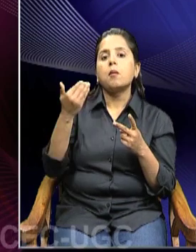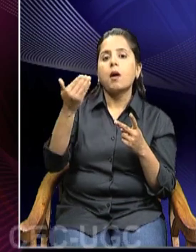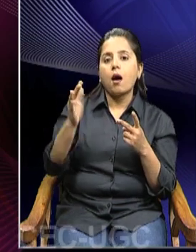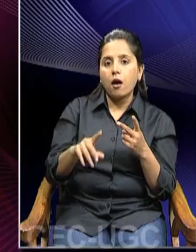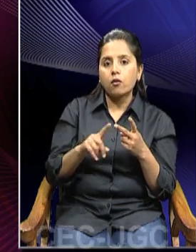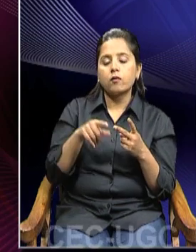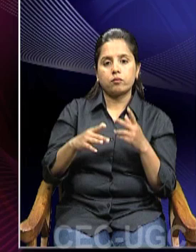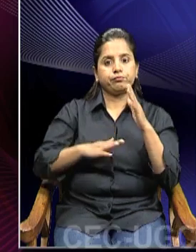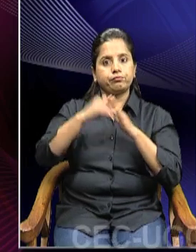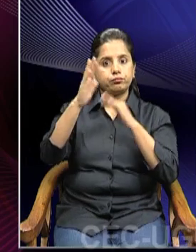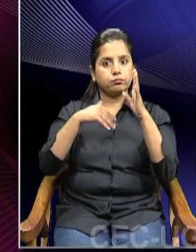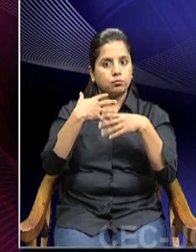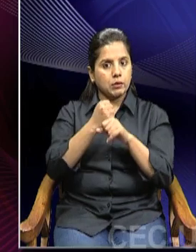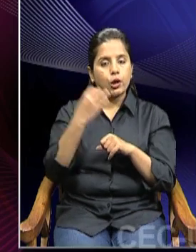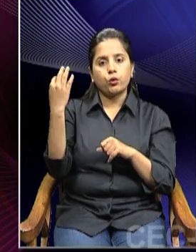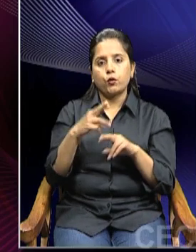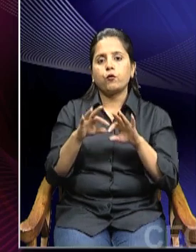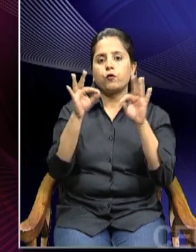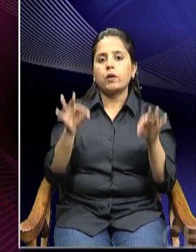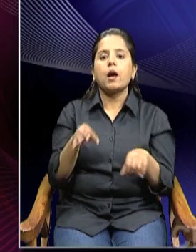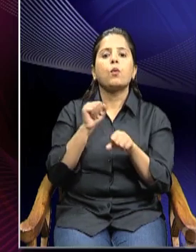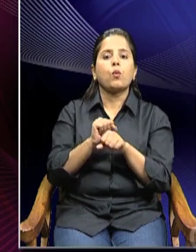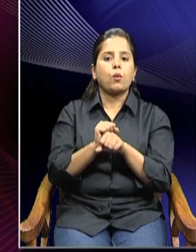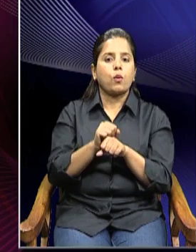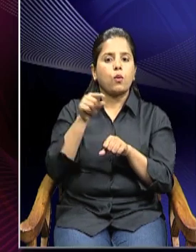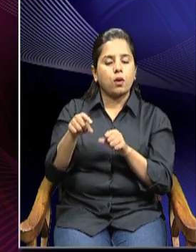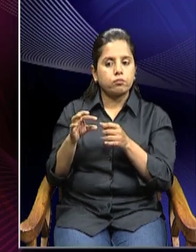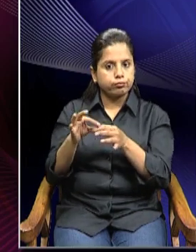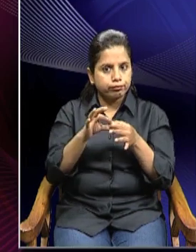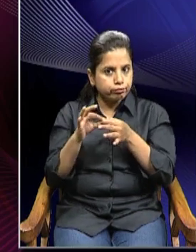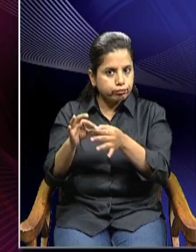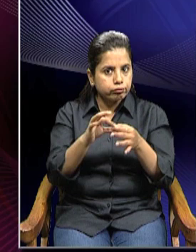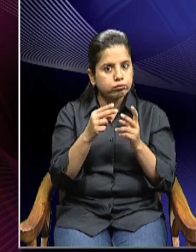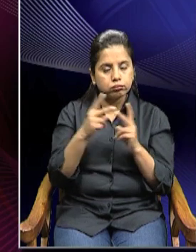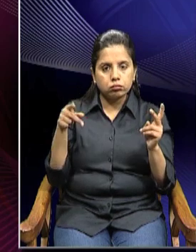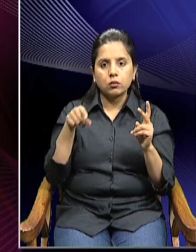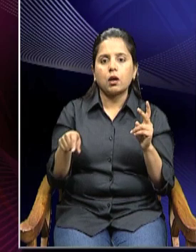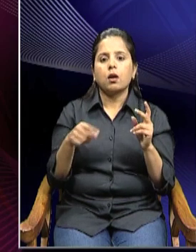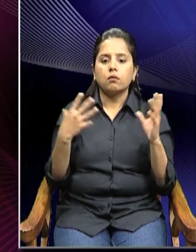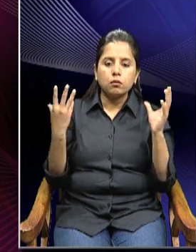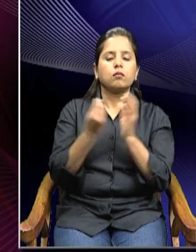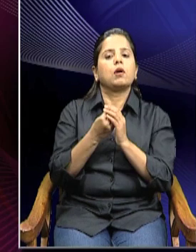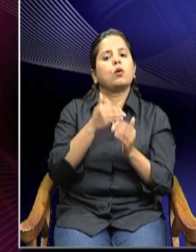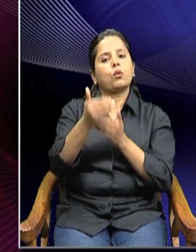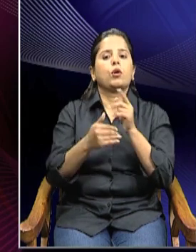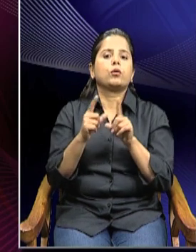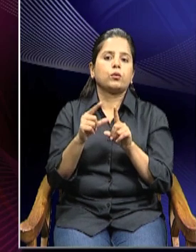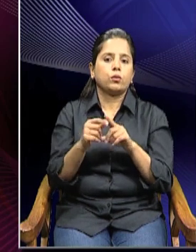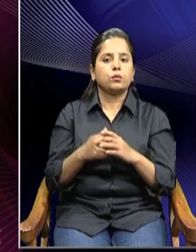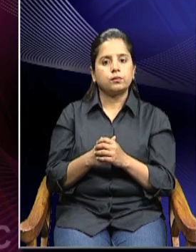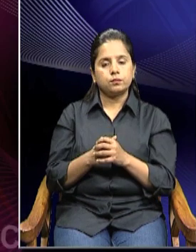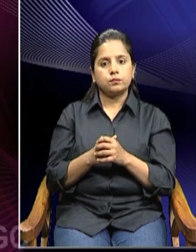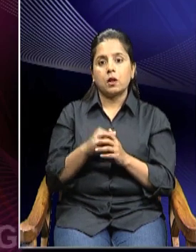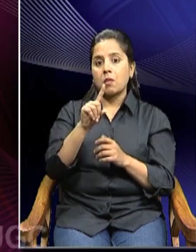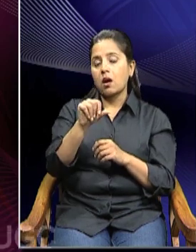by constructing new frameworks to cooperate and to come together.